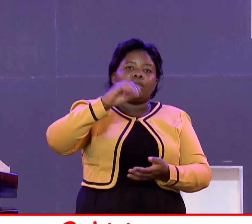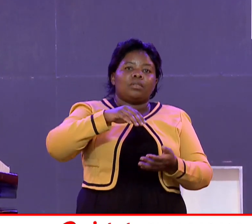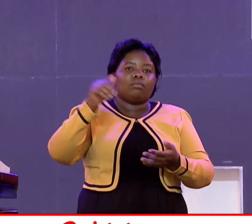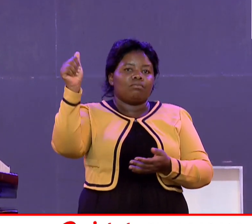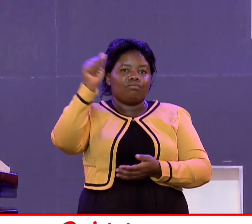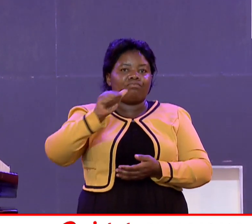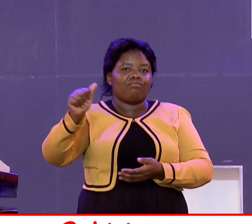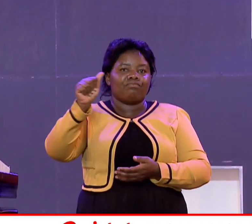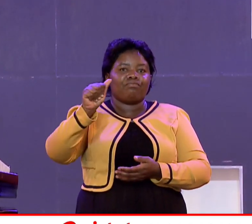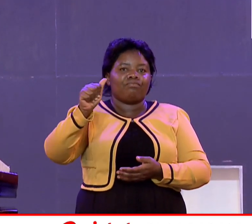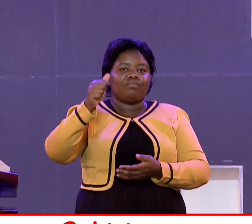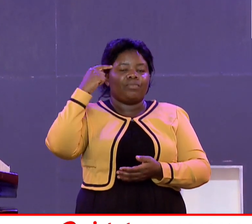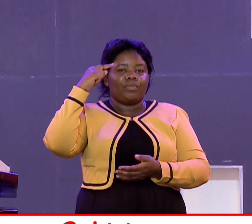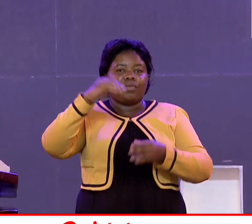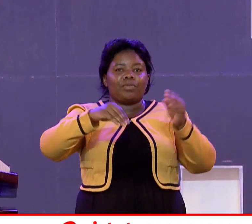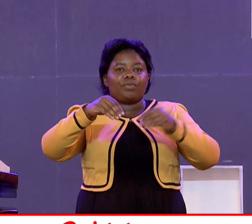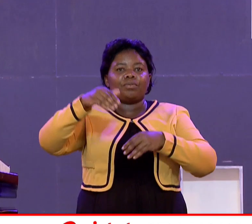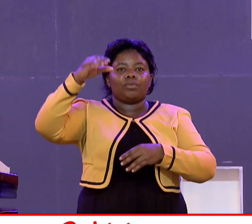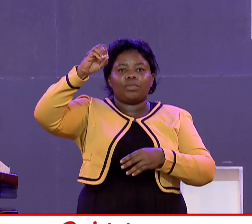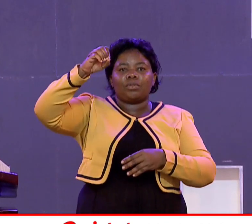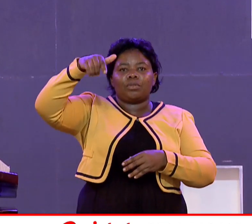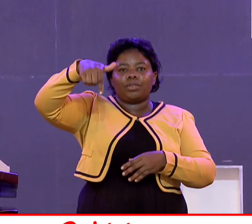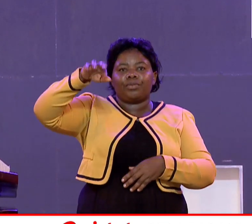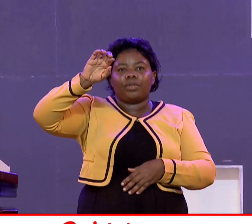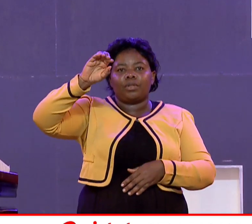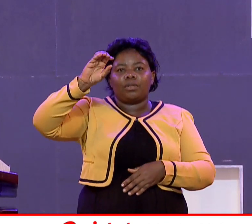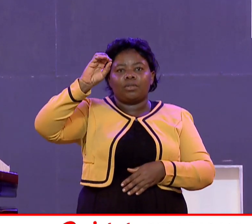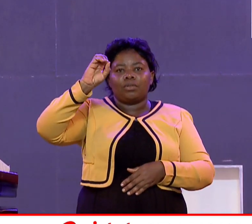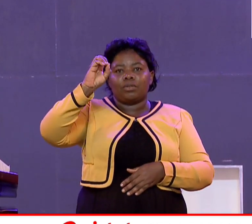00 7 0 mkaga. Our numbers for giving in are